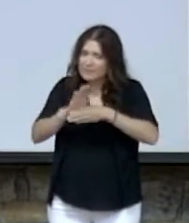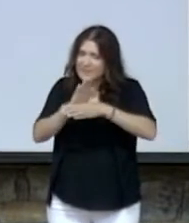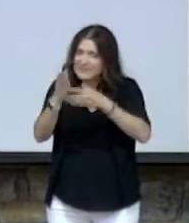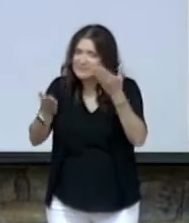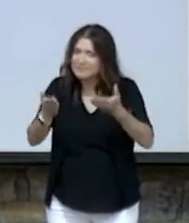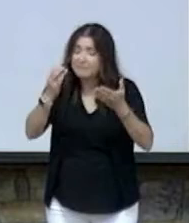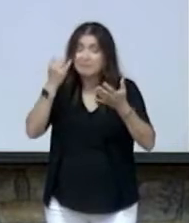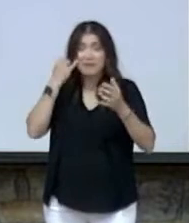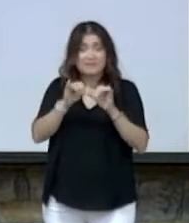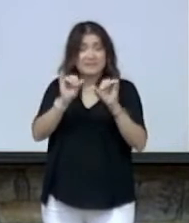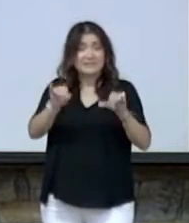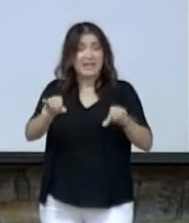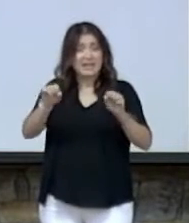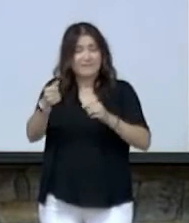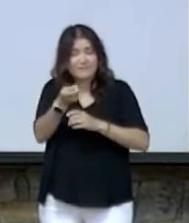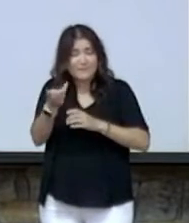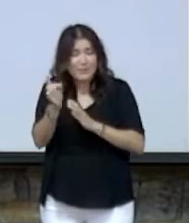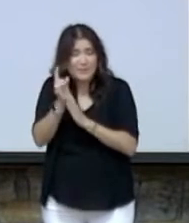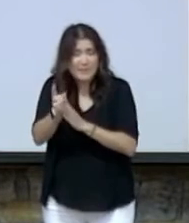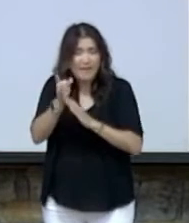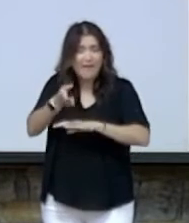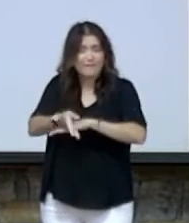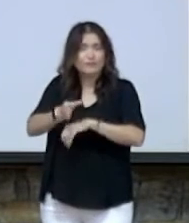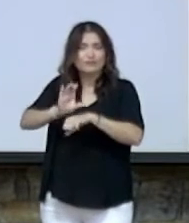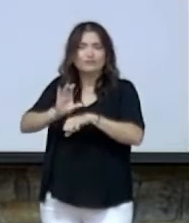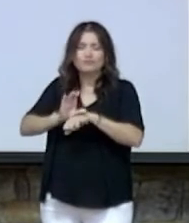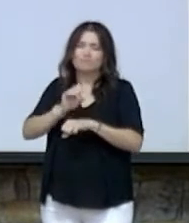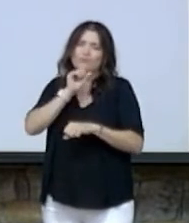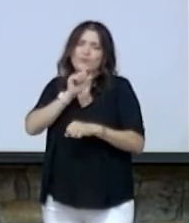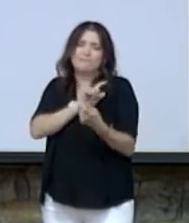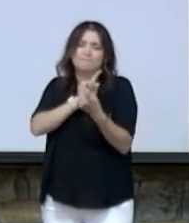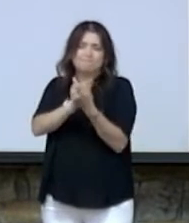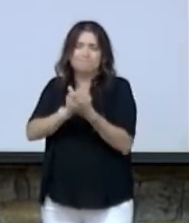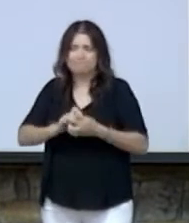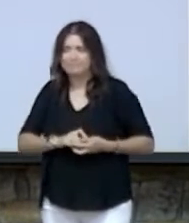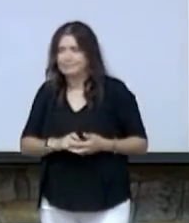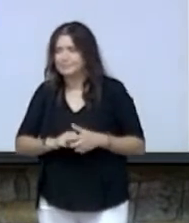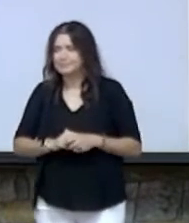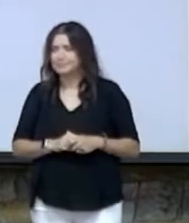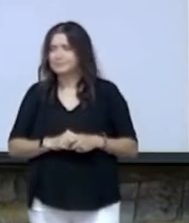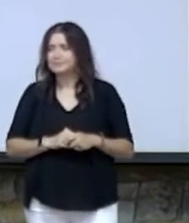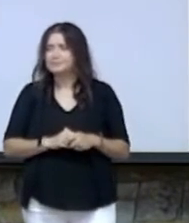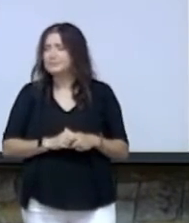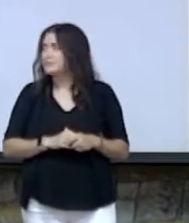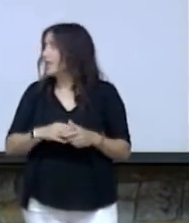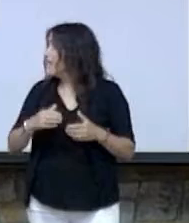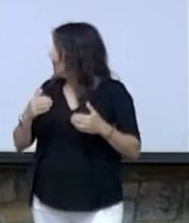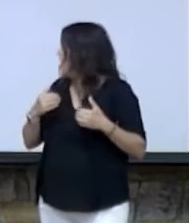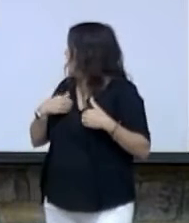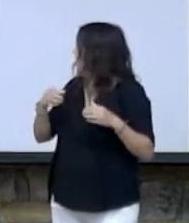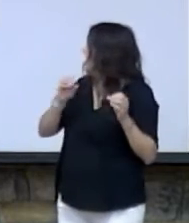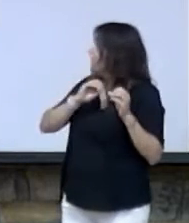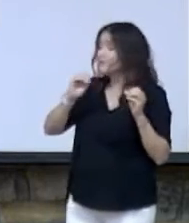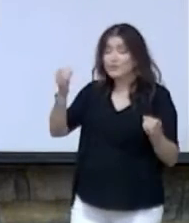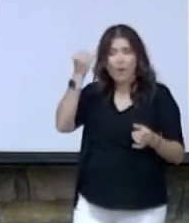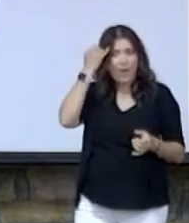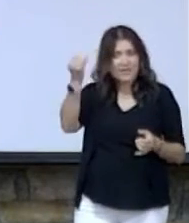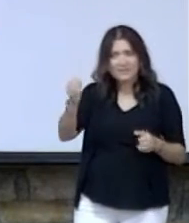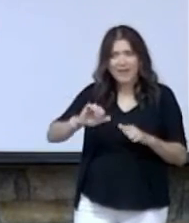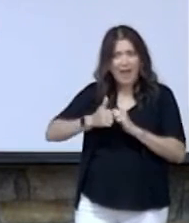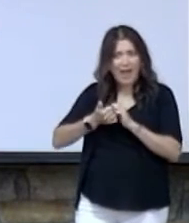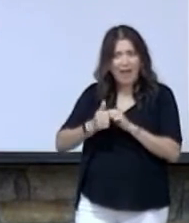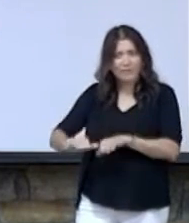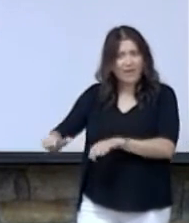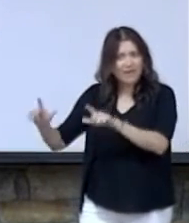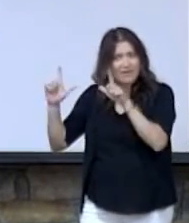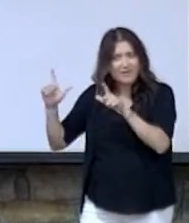you're able to stay around for just a few minutes after services, we'd love to get to know you better. I have no idea how that made it into